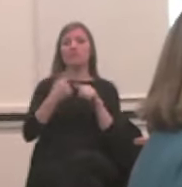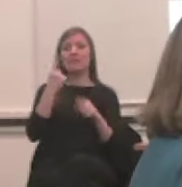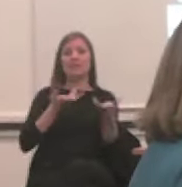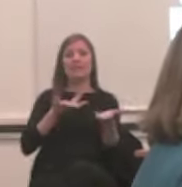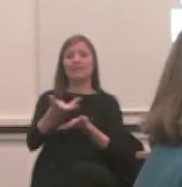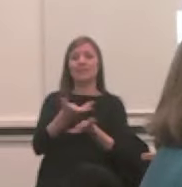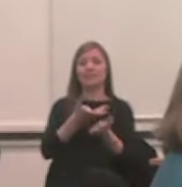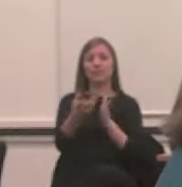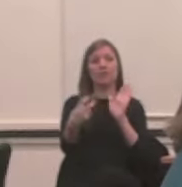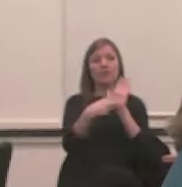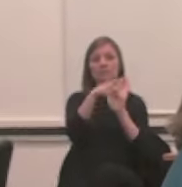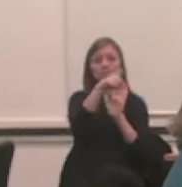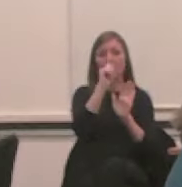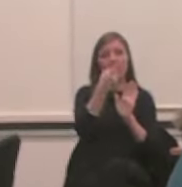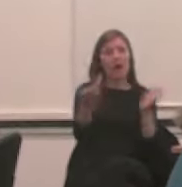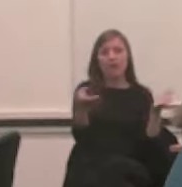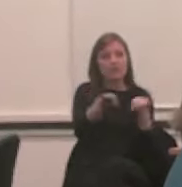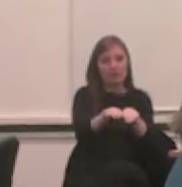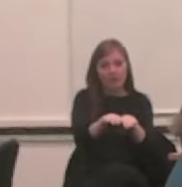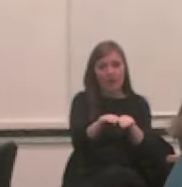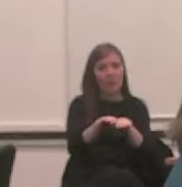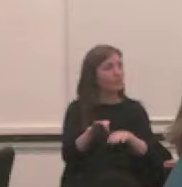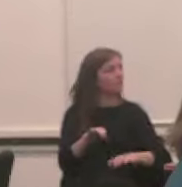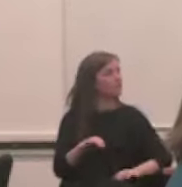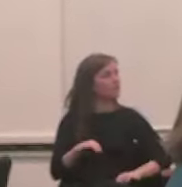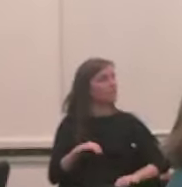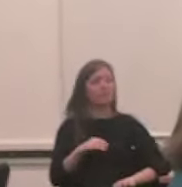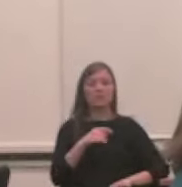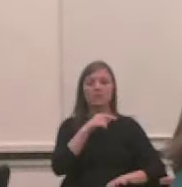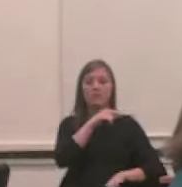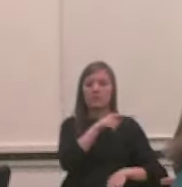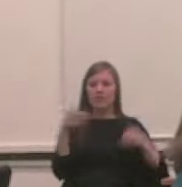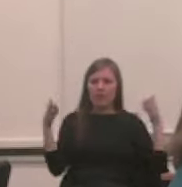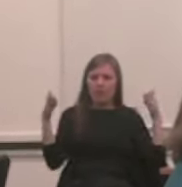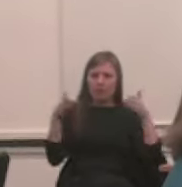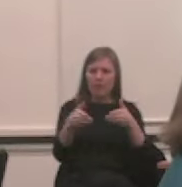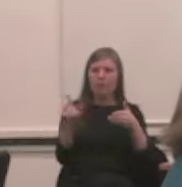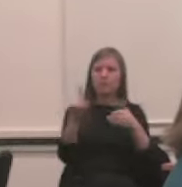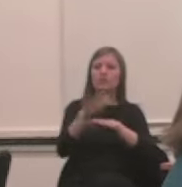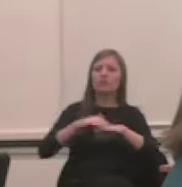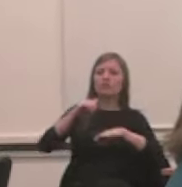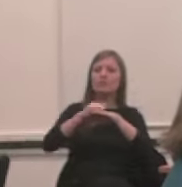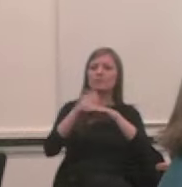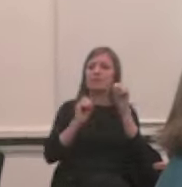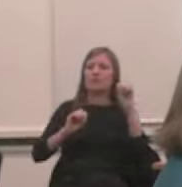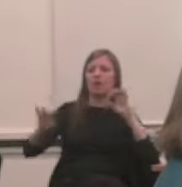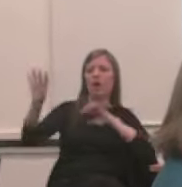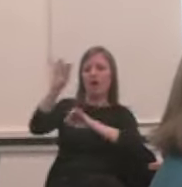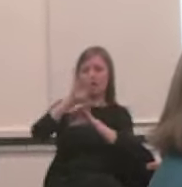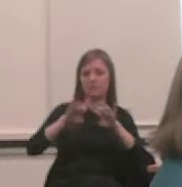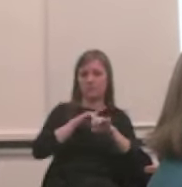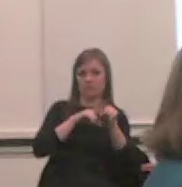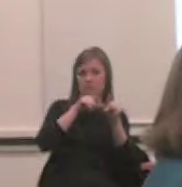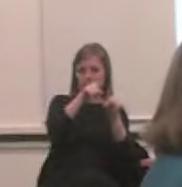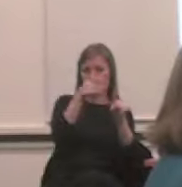there that couldn't get shut down anymore. And it very quickly focused on the issue of Christmas lights. Basically, the